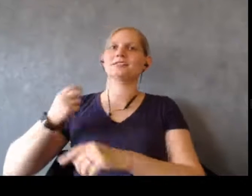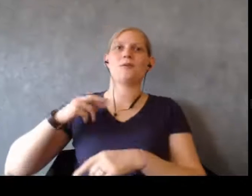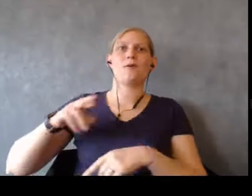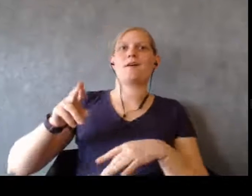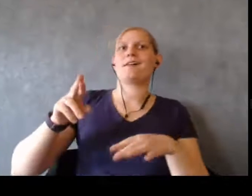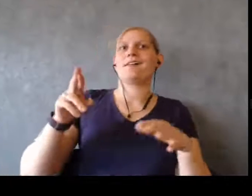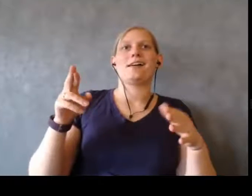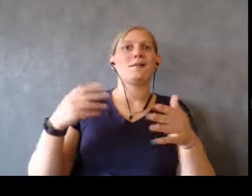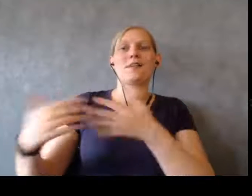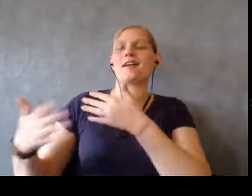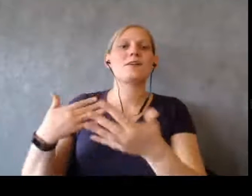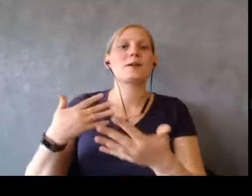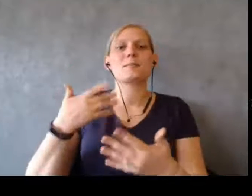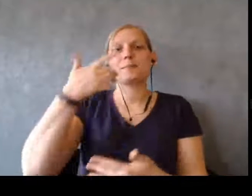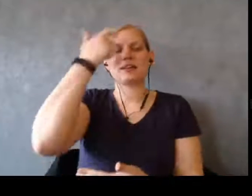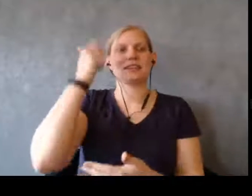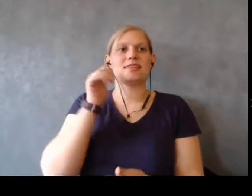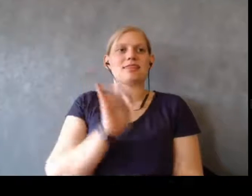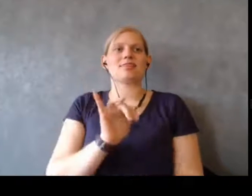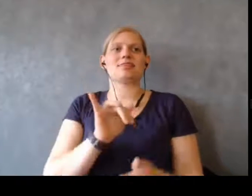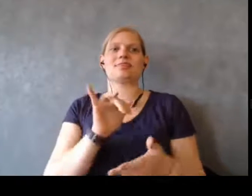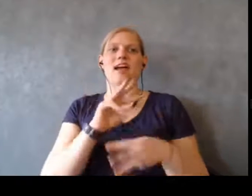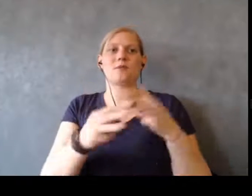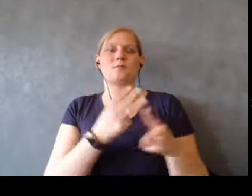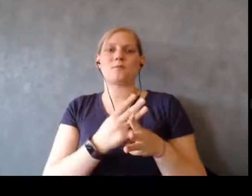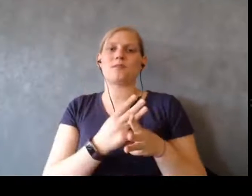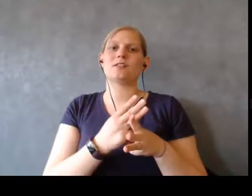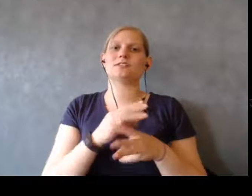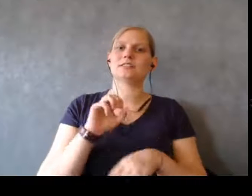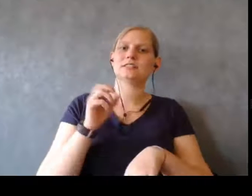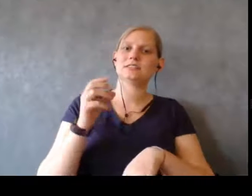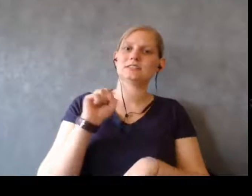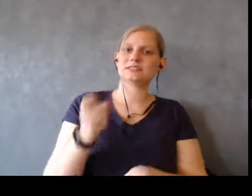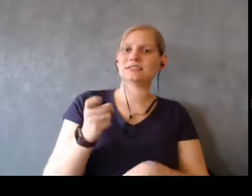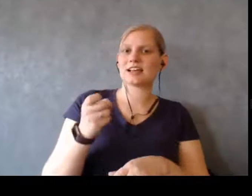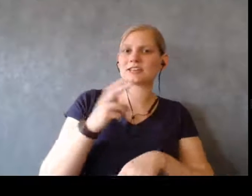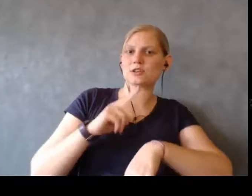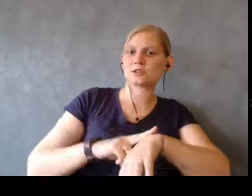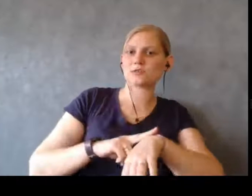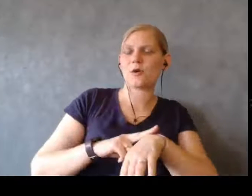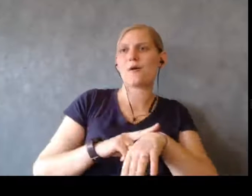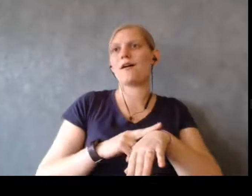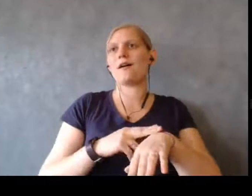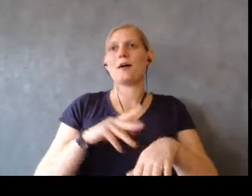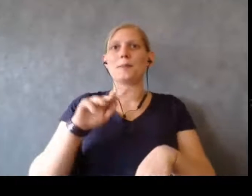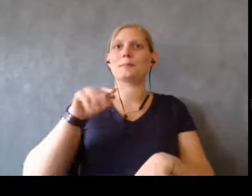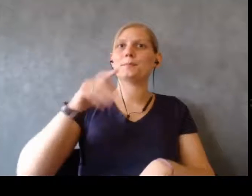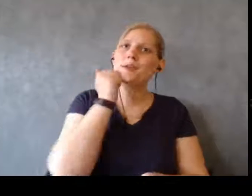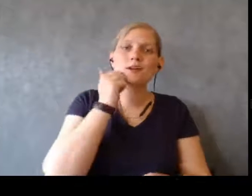periods and puberty are totally normal because all of you and I made it normal. Thank you.